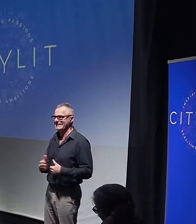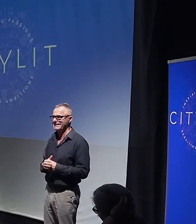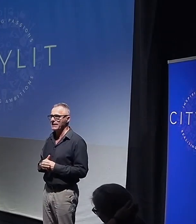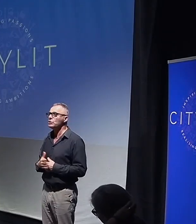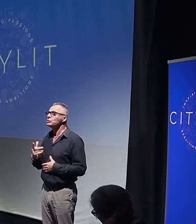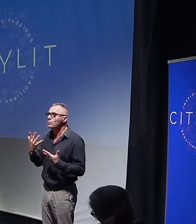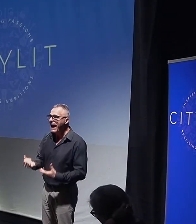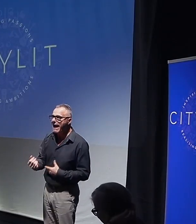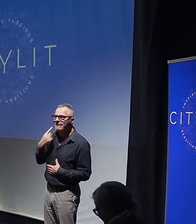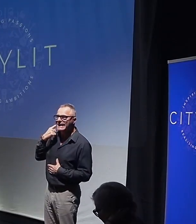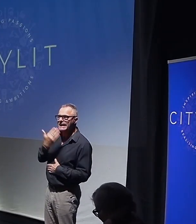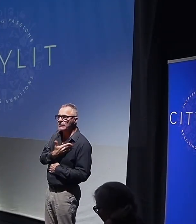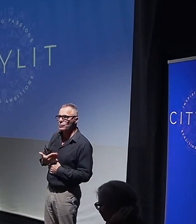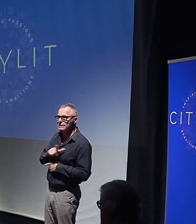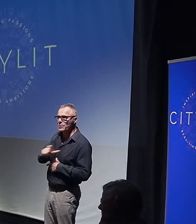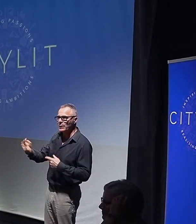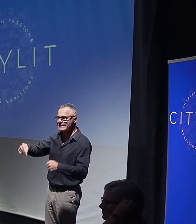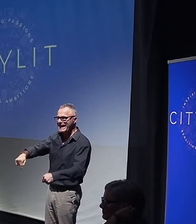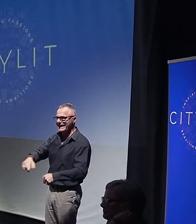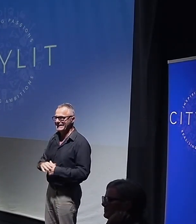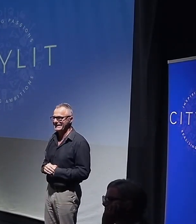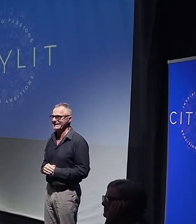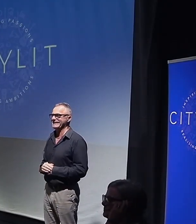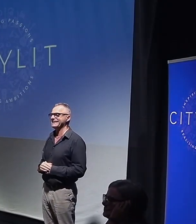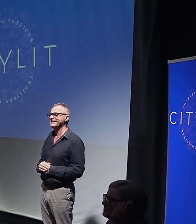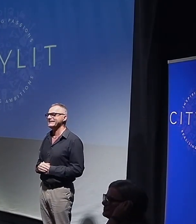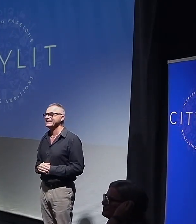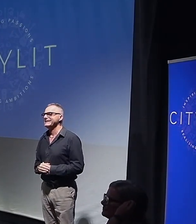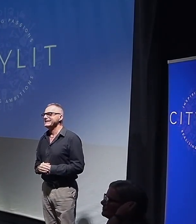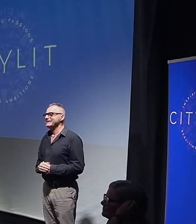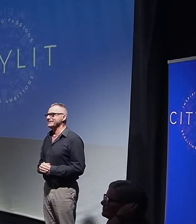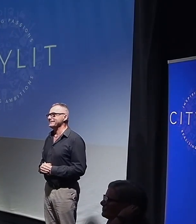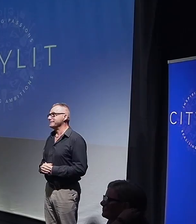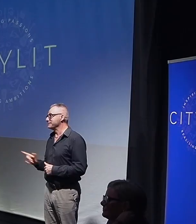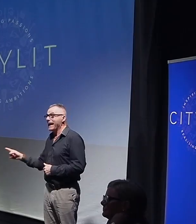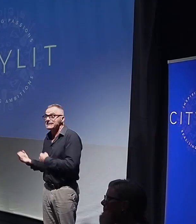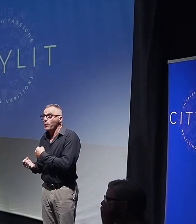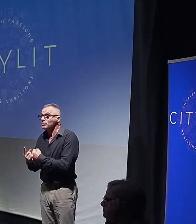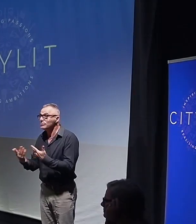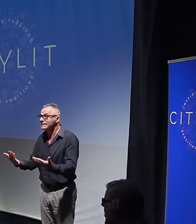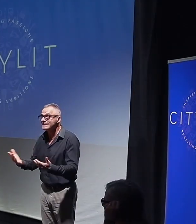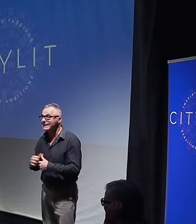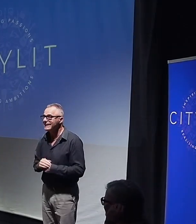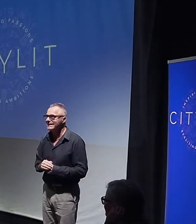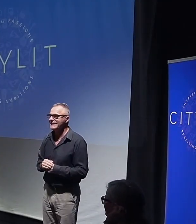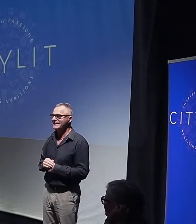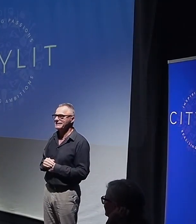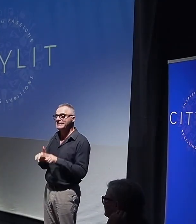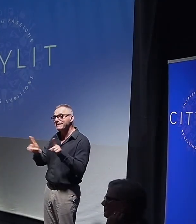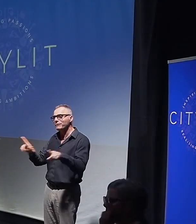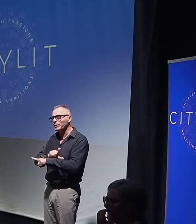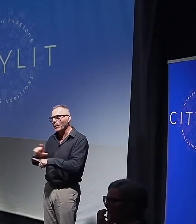courses or? That's a no. It's an opportunity. Oh yeah, come on. We do pretty much everything. It's